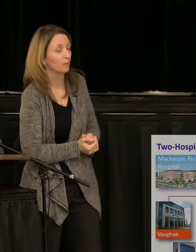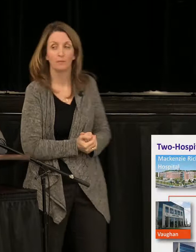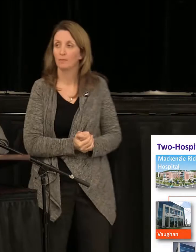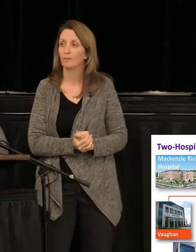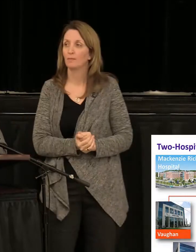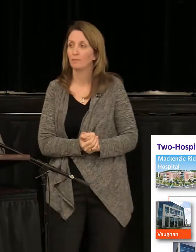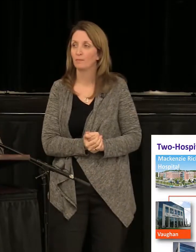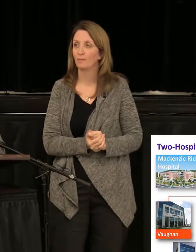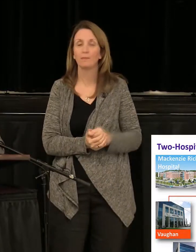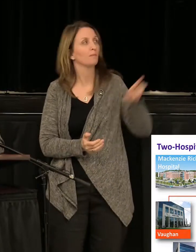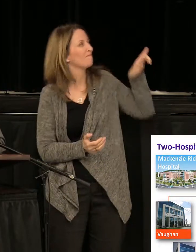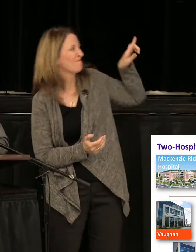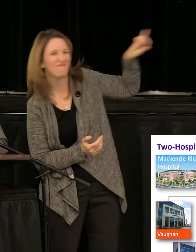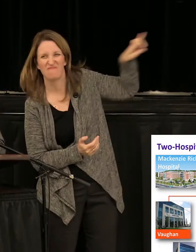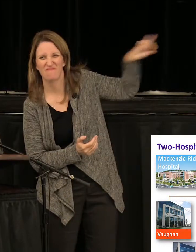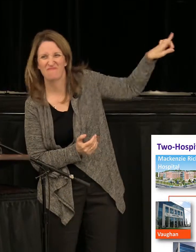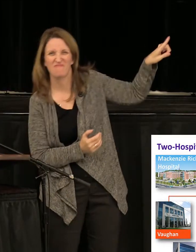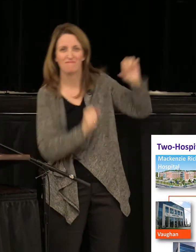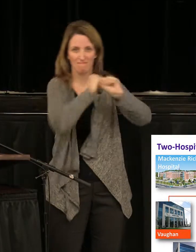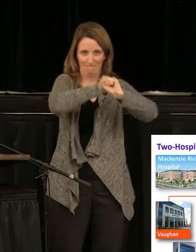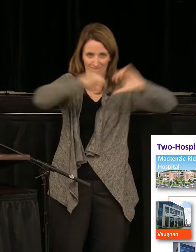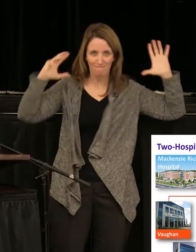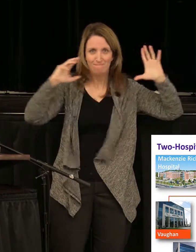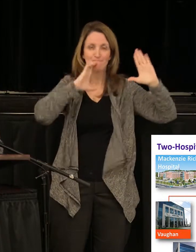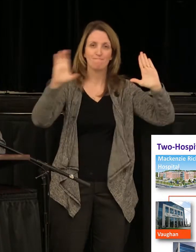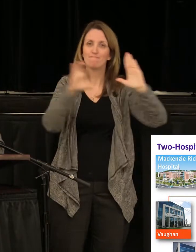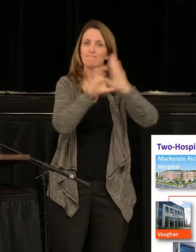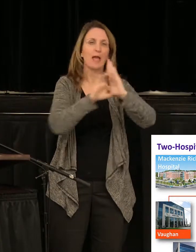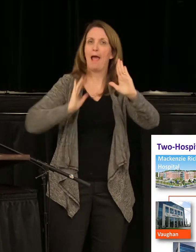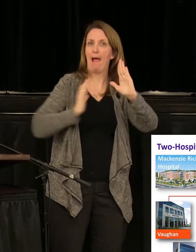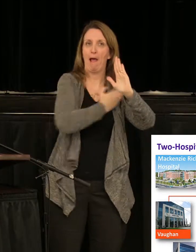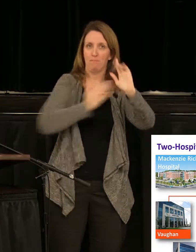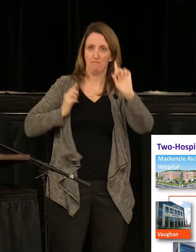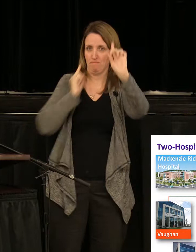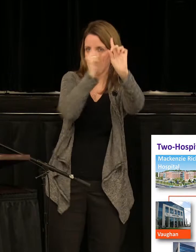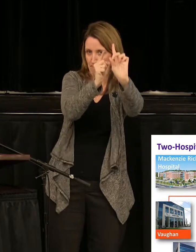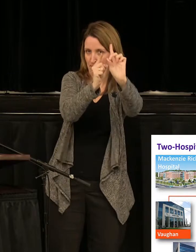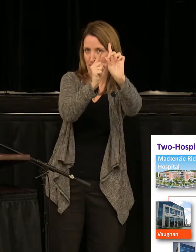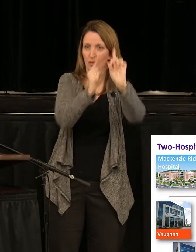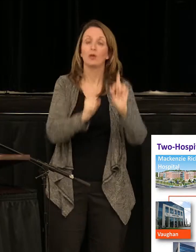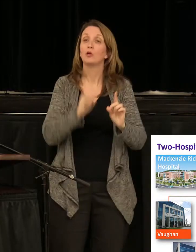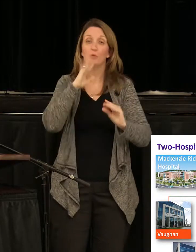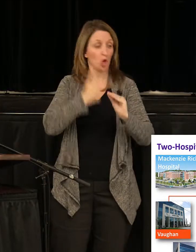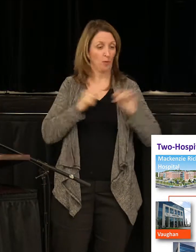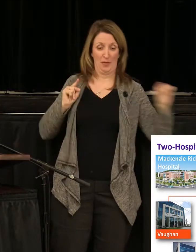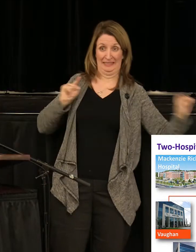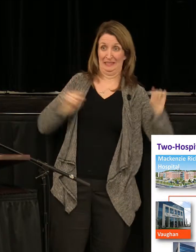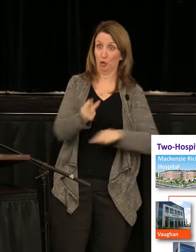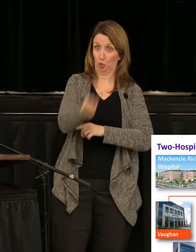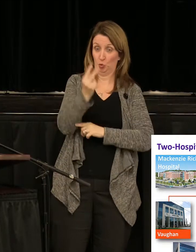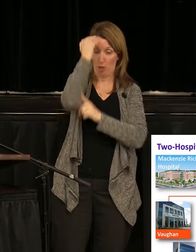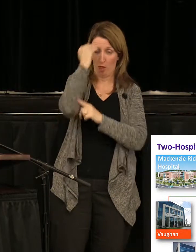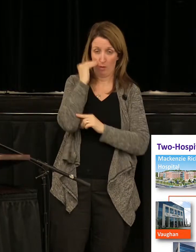So this is a little diagram that gives you an idea of where we're heading. So while we talk about a two-hospital model of care,